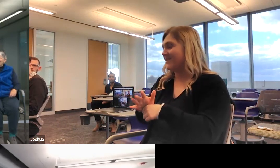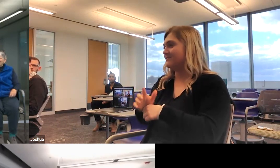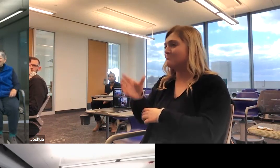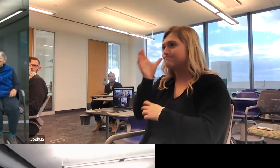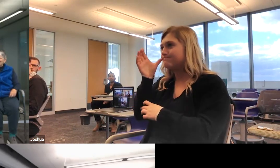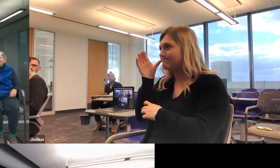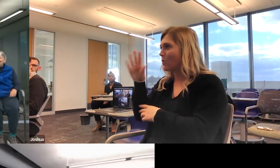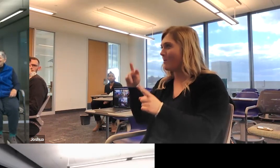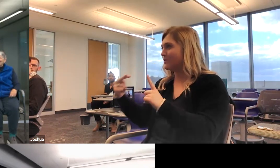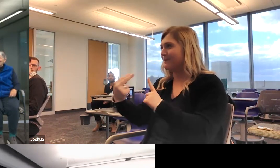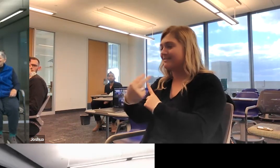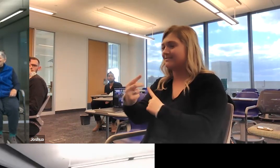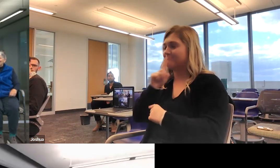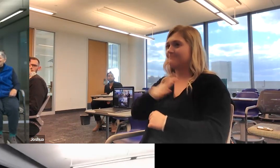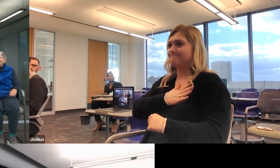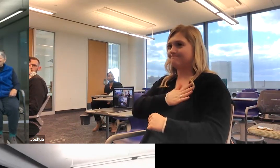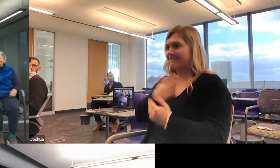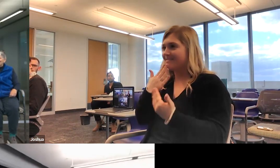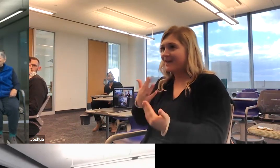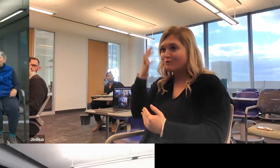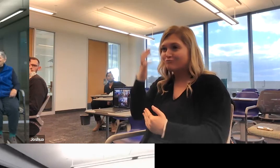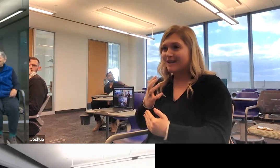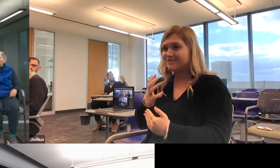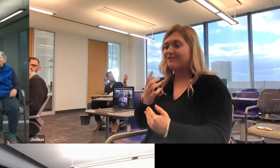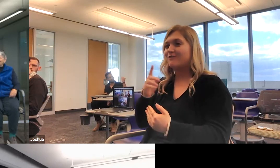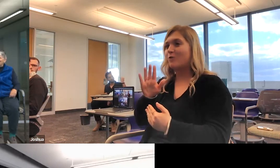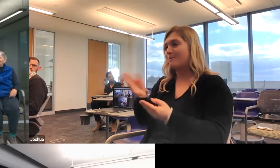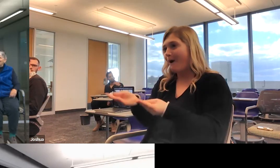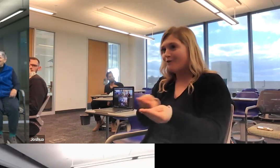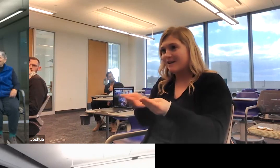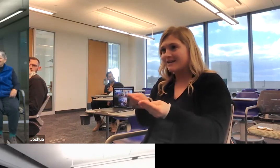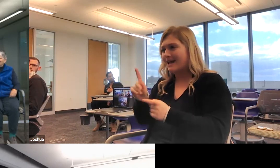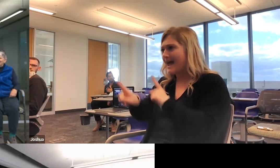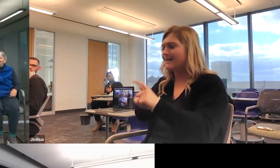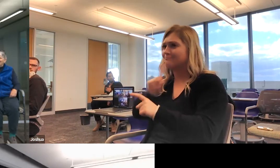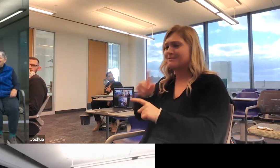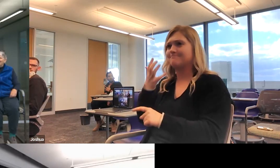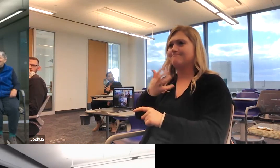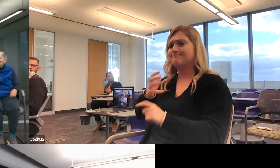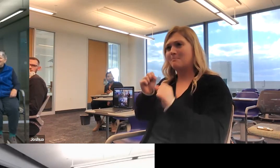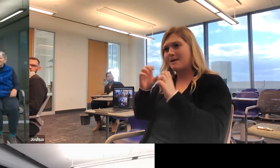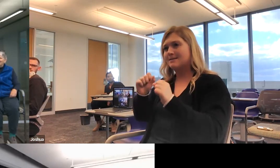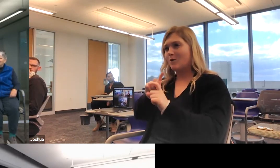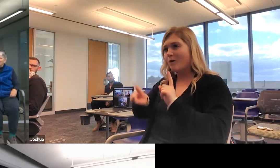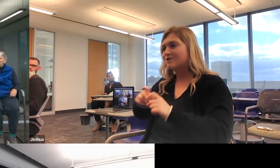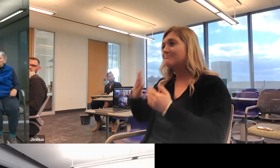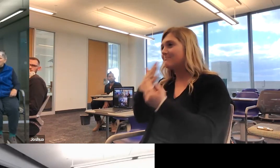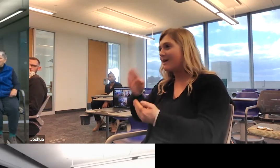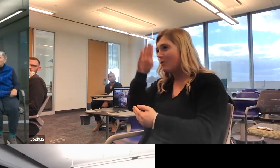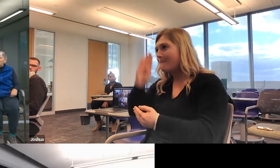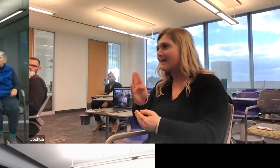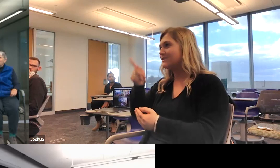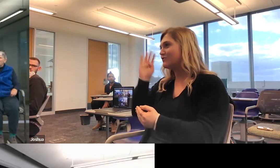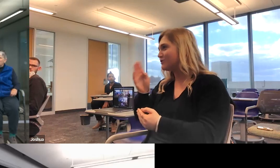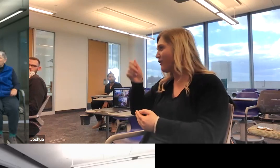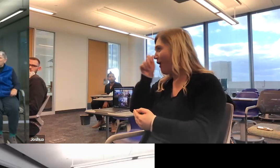your perspectives. Thank you, Rachel, for moderating and asking such amazing questions. And thank you, Betsy and Krishna